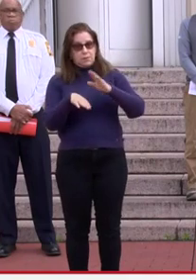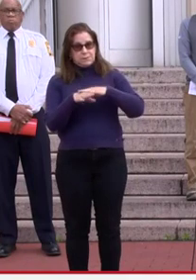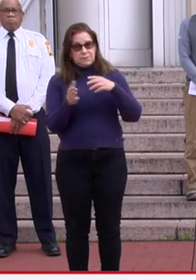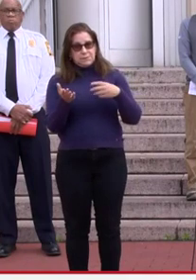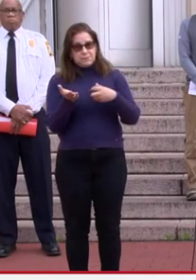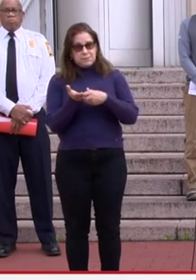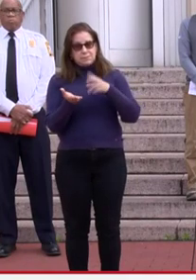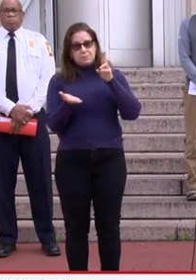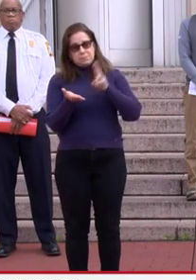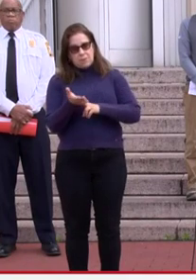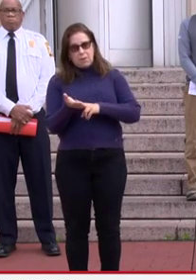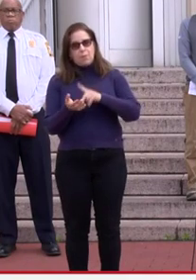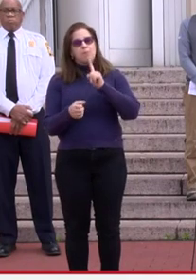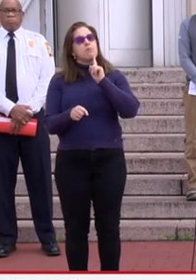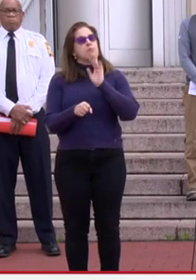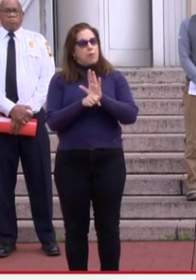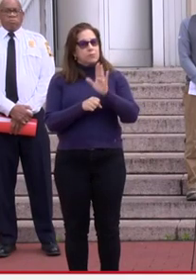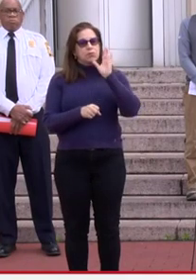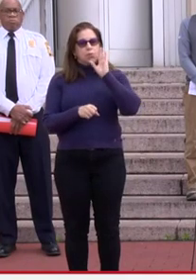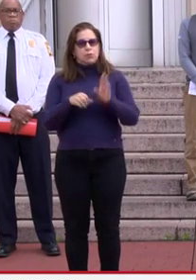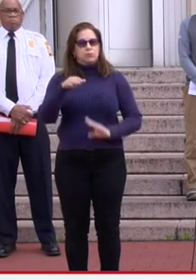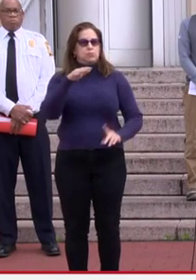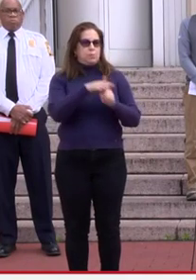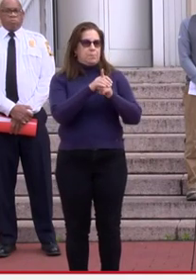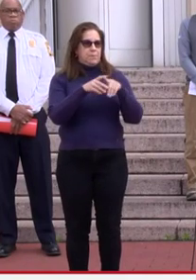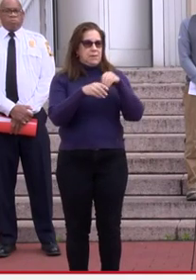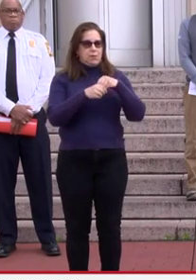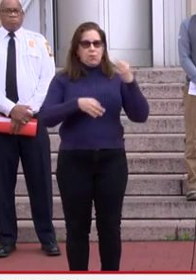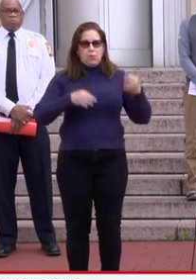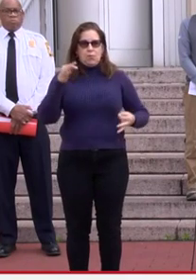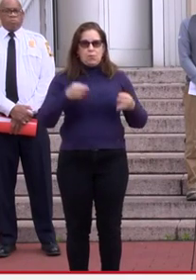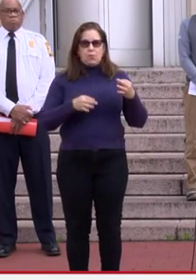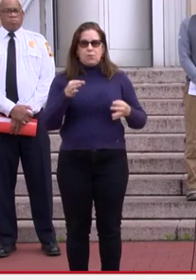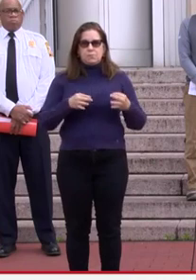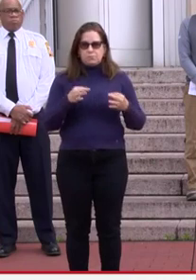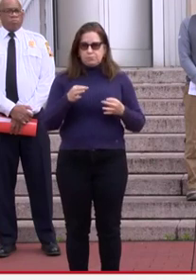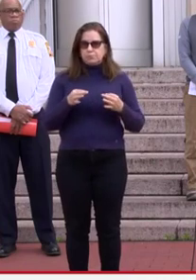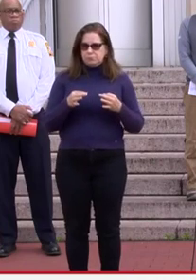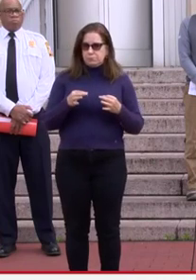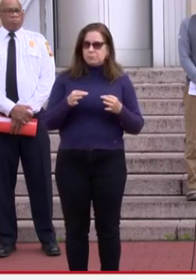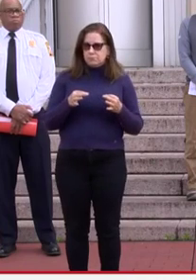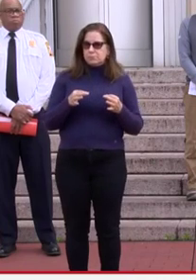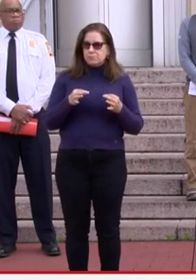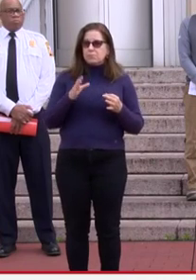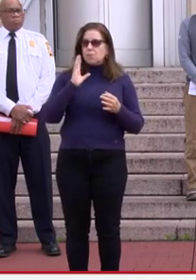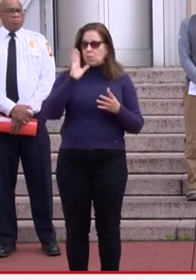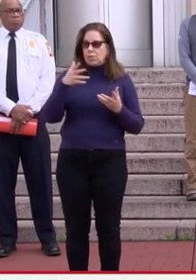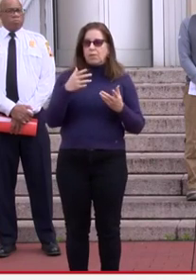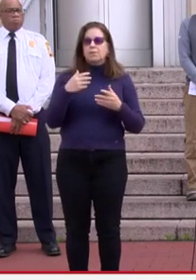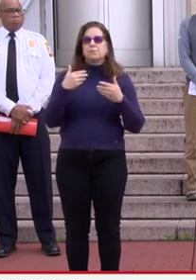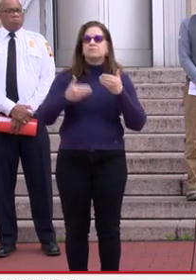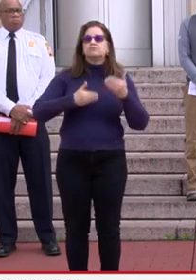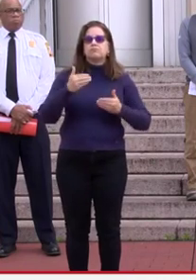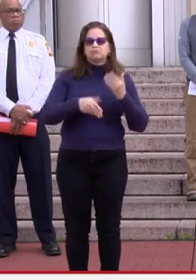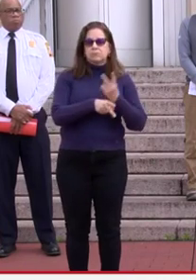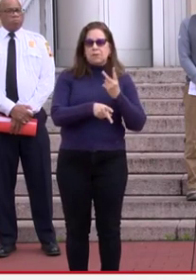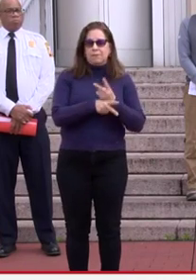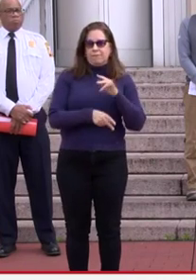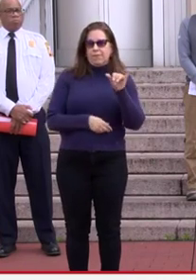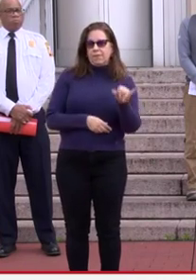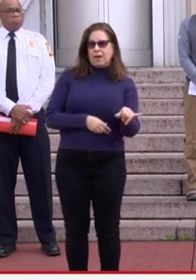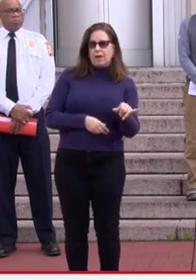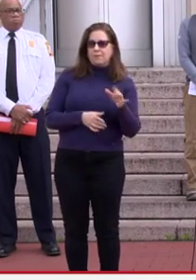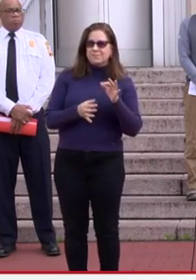date, and then the case will proceed as normal. As part of our important mission, and even amid this public health emergency, we will